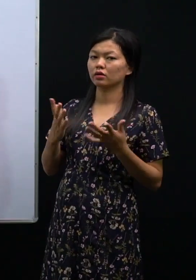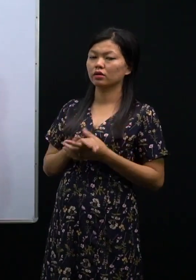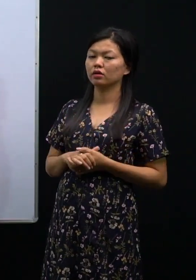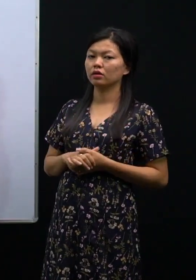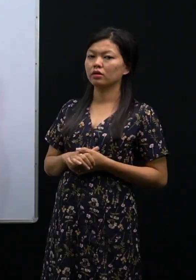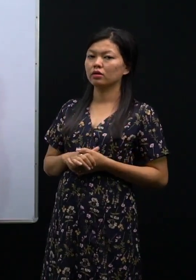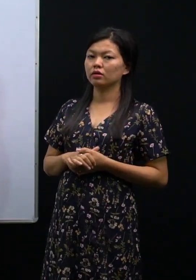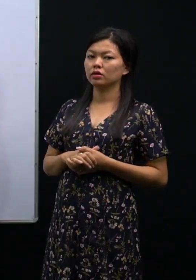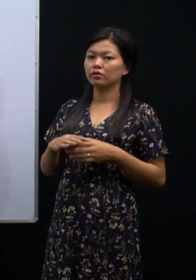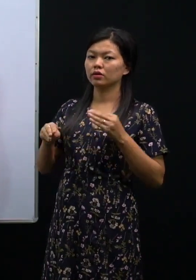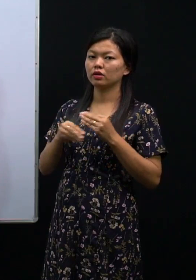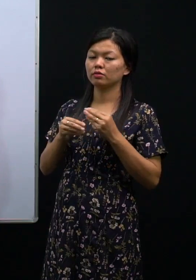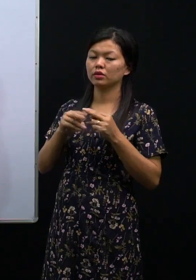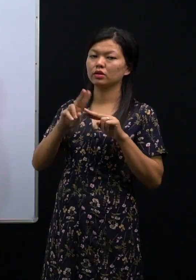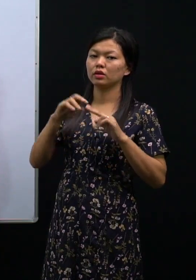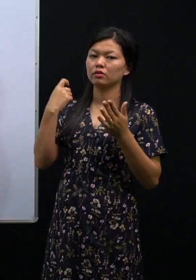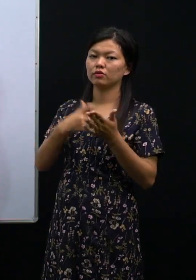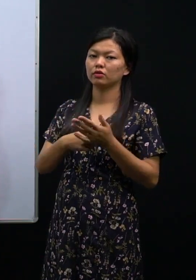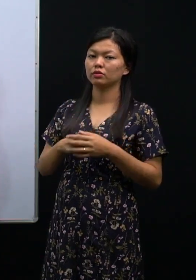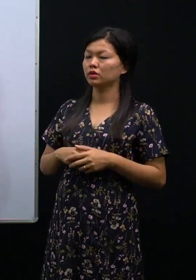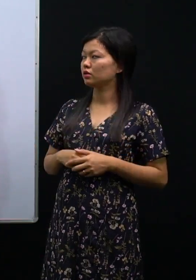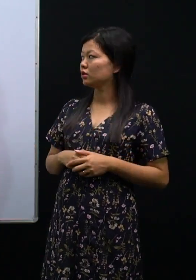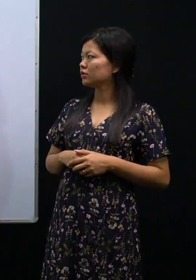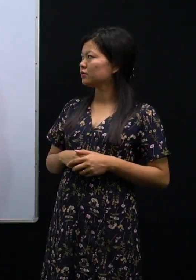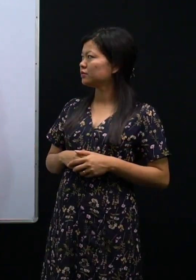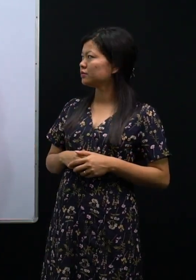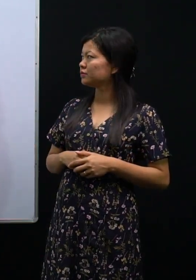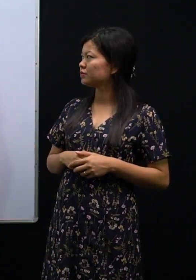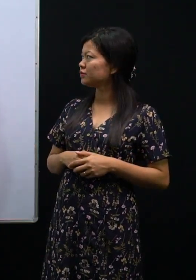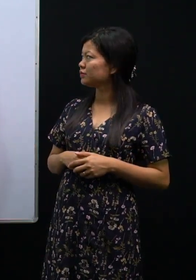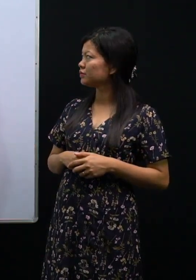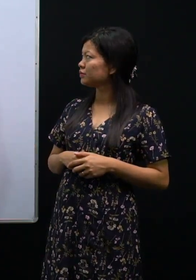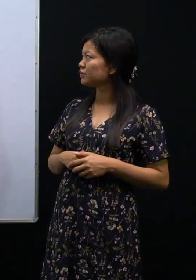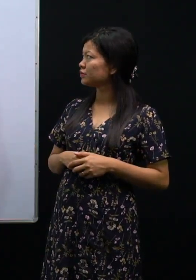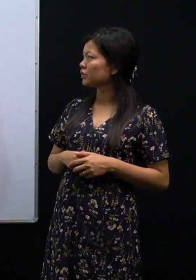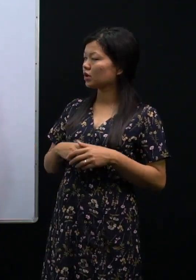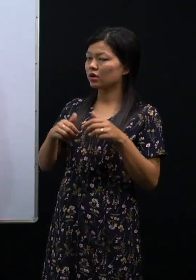have to apply formula. Now, what formula you have to apply? All are plus. You remember the